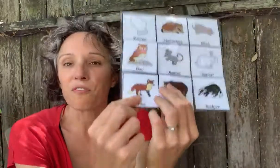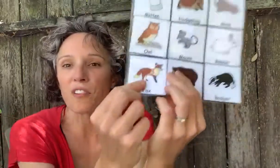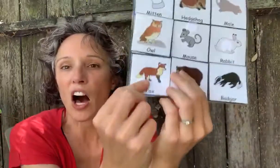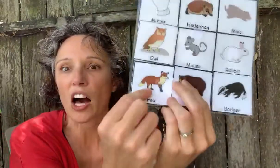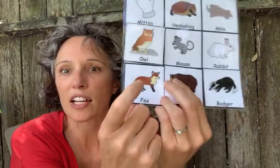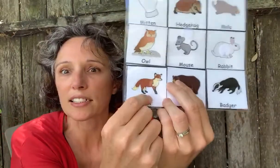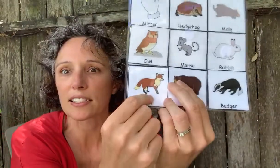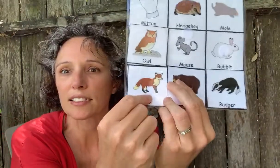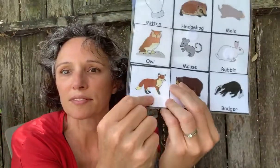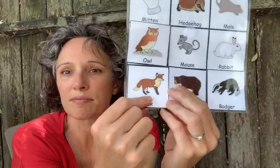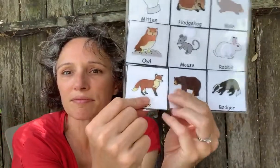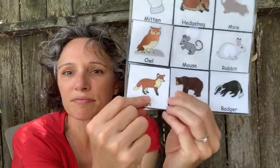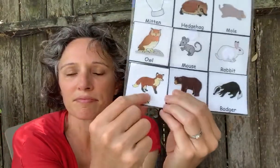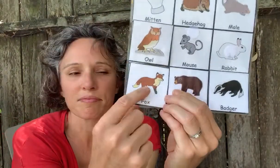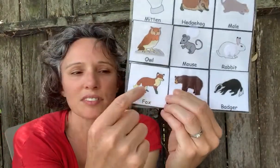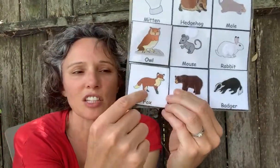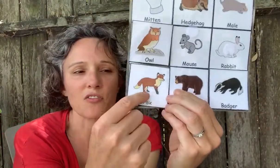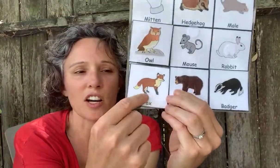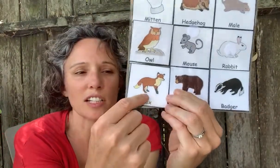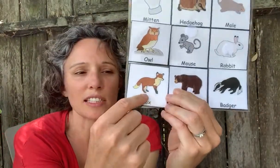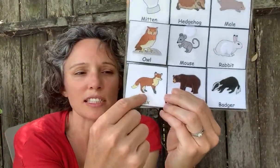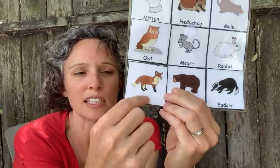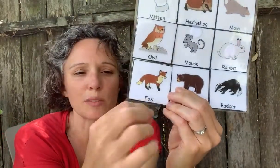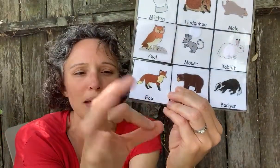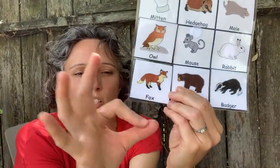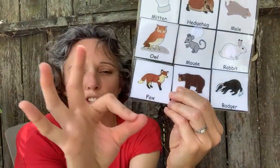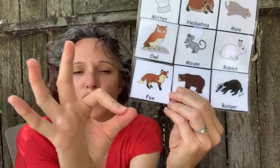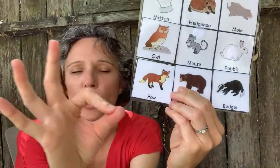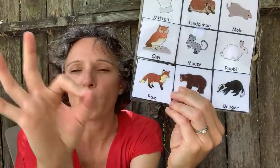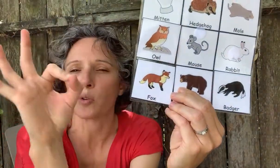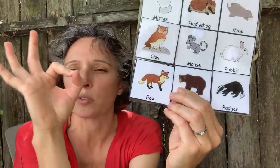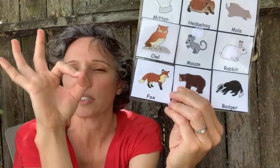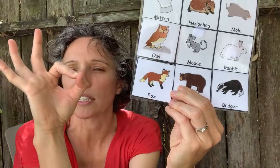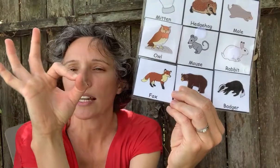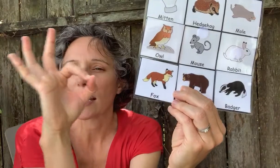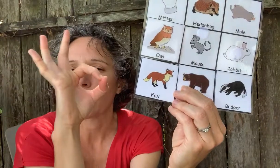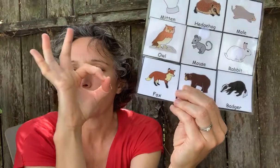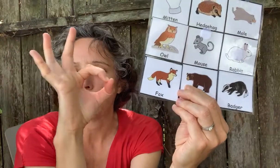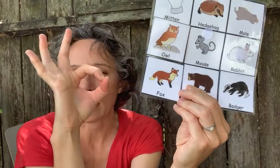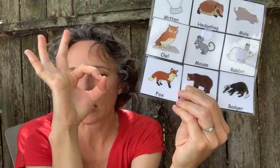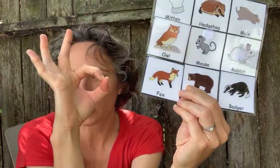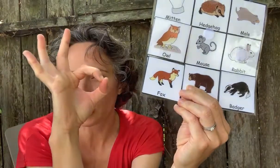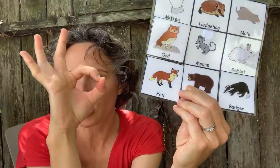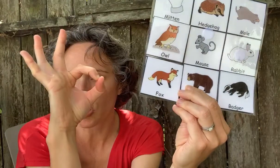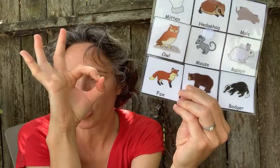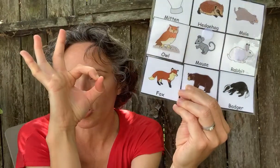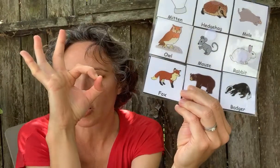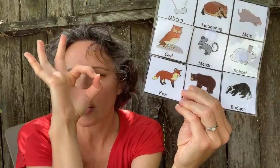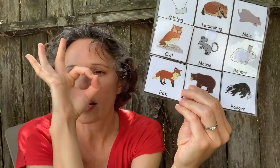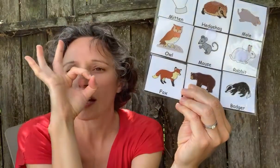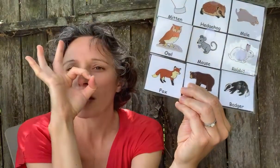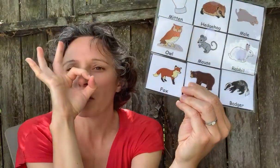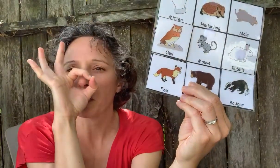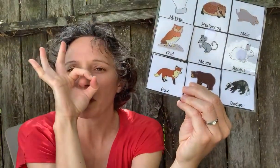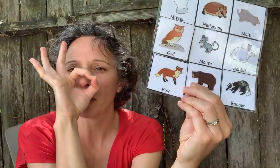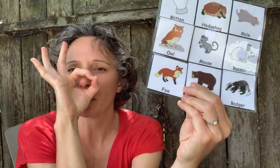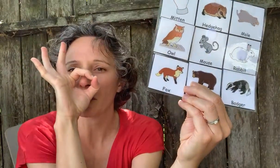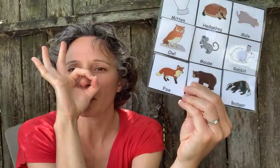Fox. The fox has a special nose. Make a circle, put it over your nose